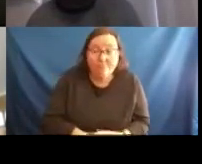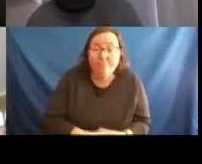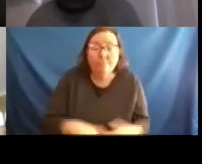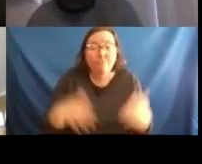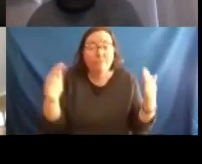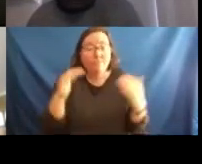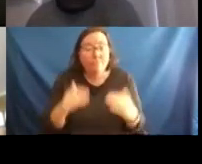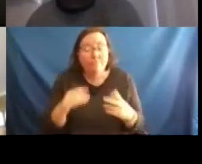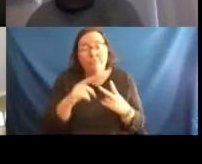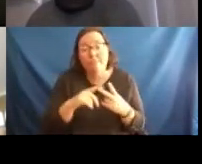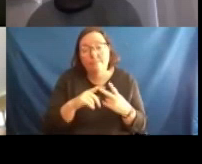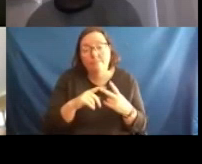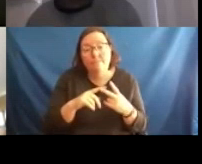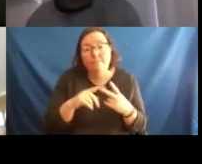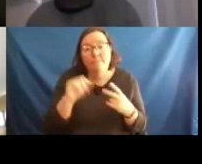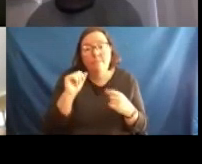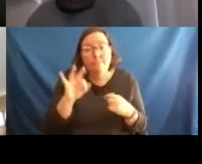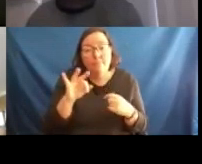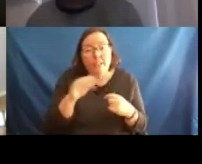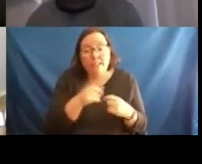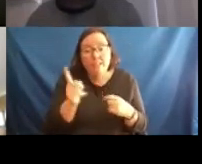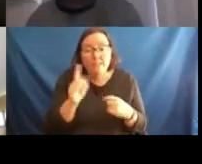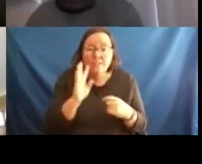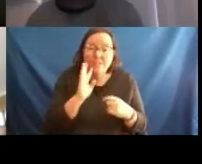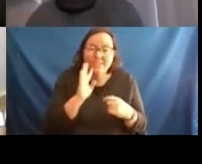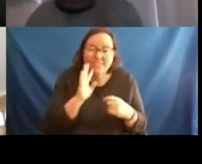And anyone who's speaking,